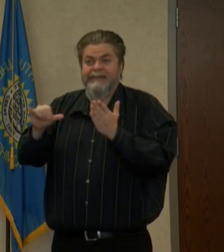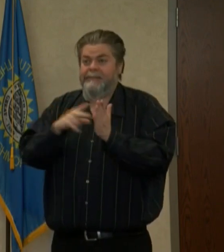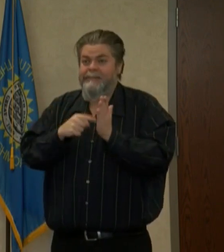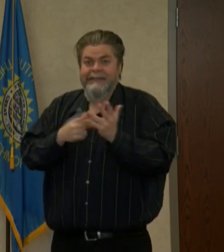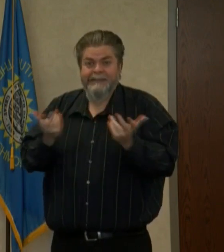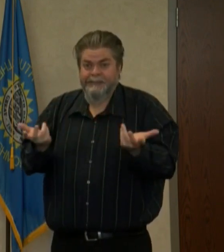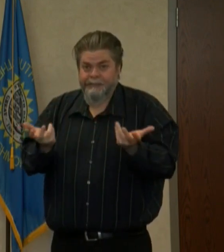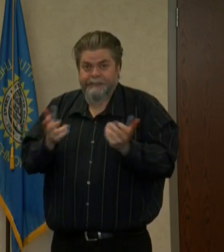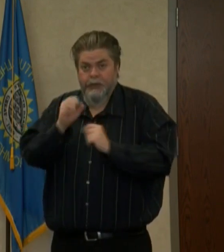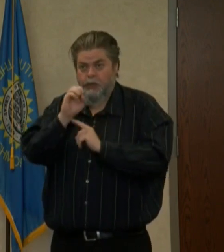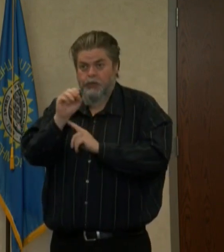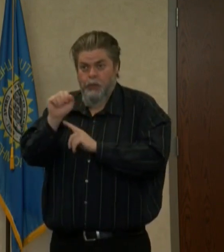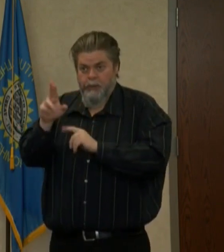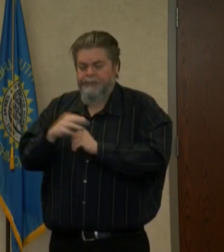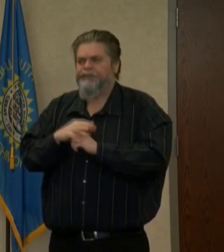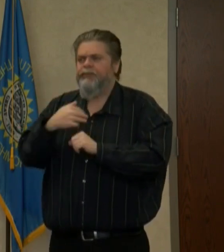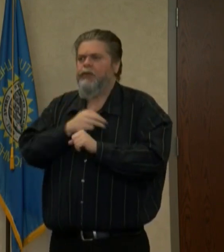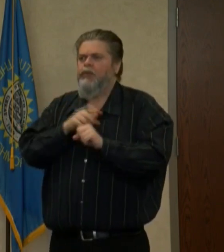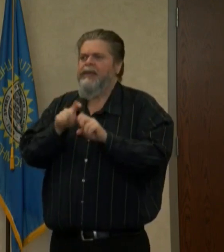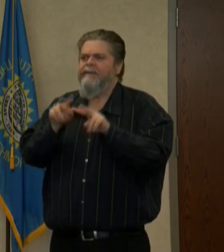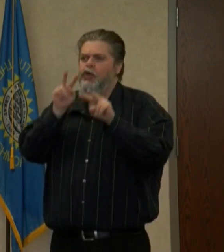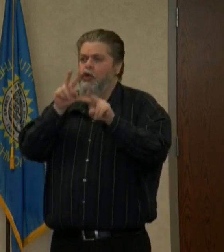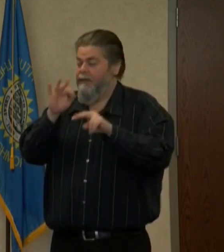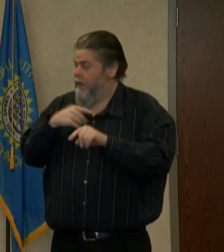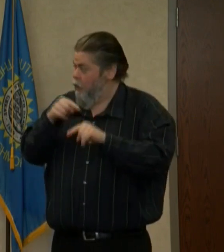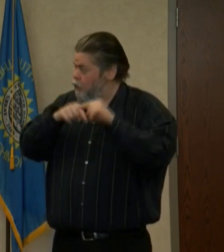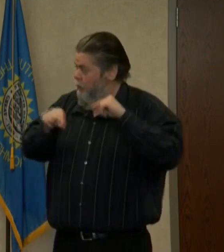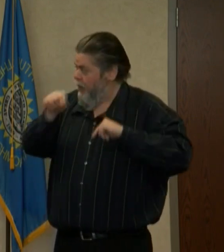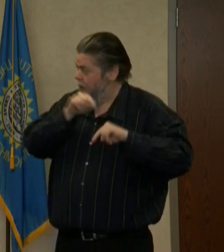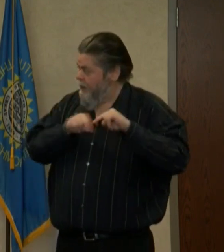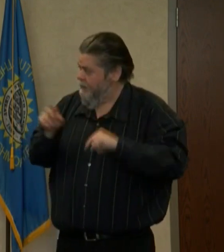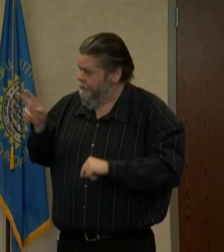need to continue to look at, if I go back,